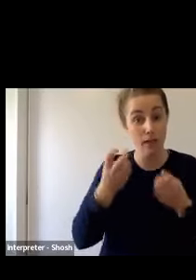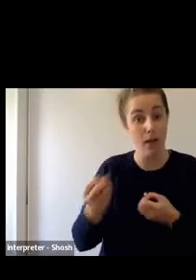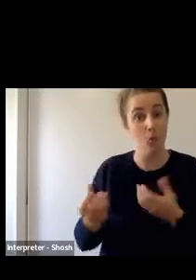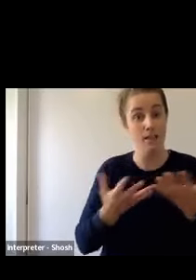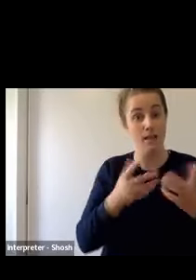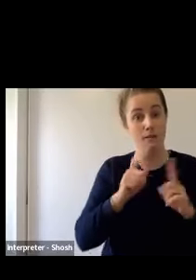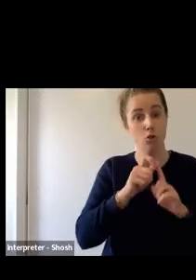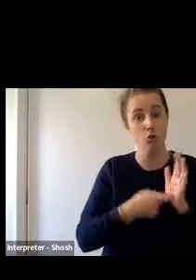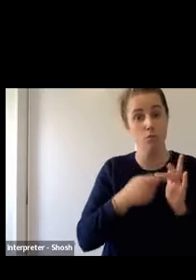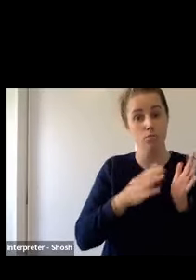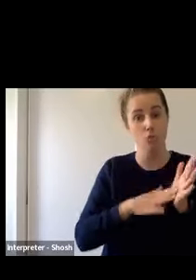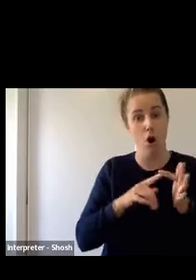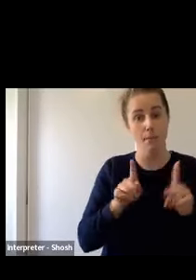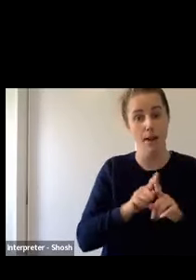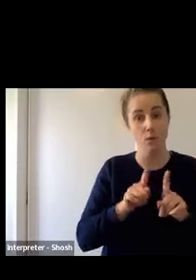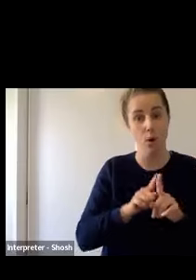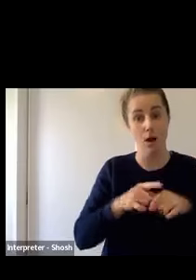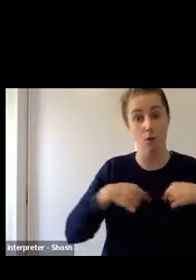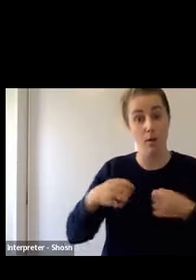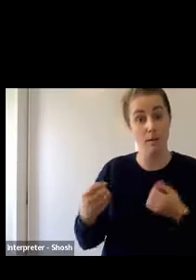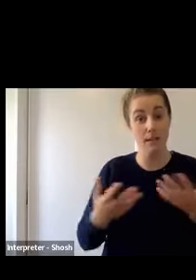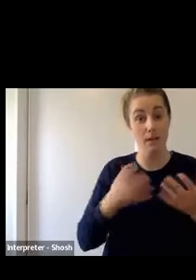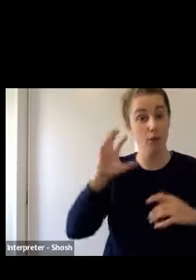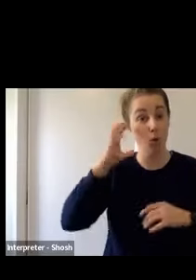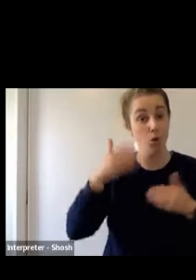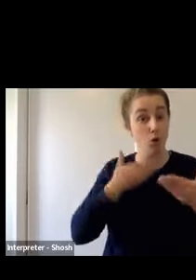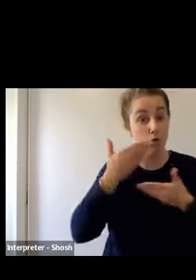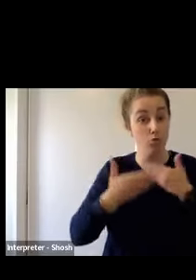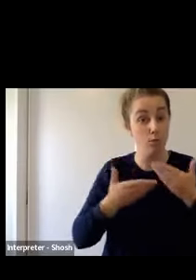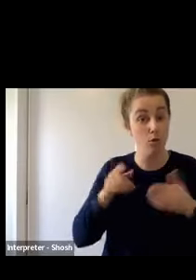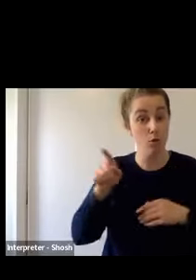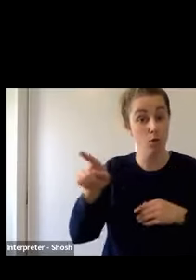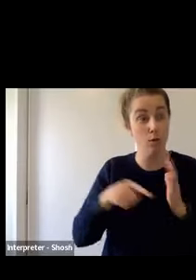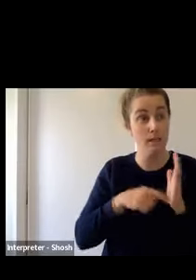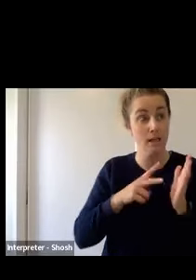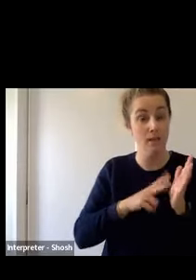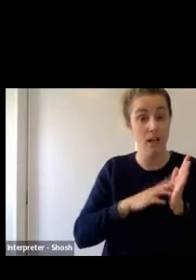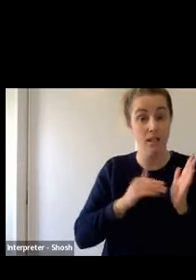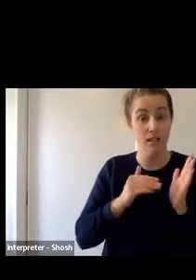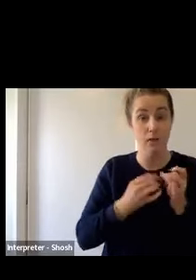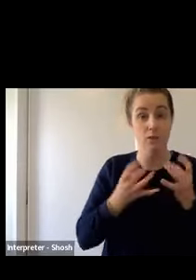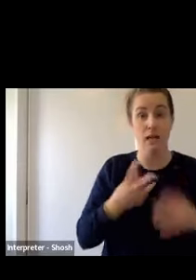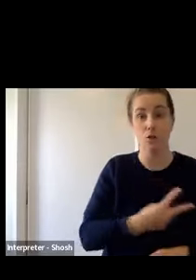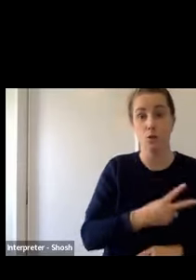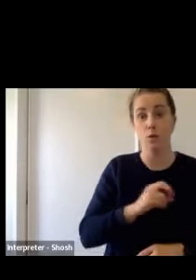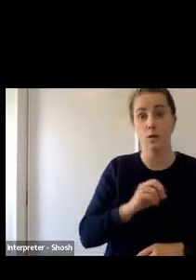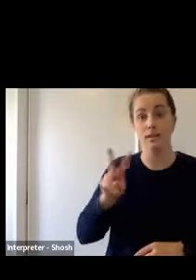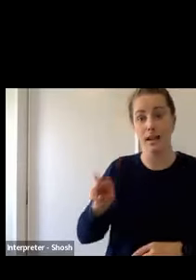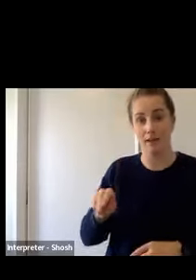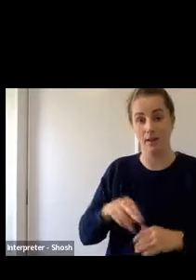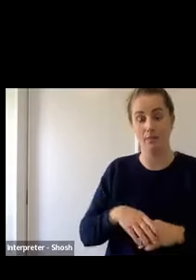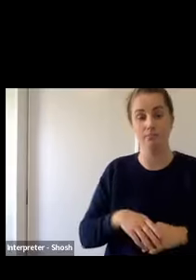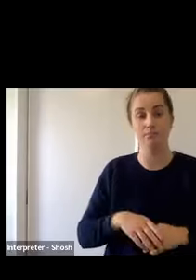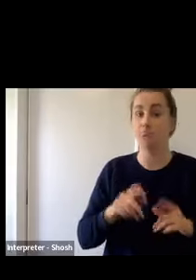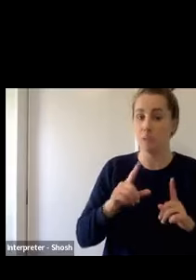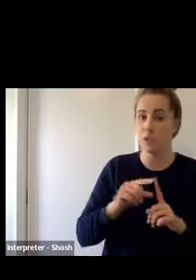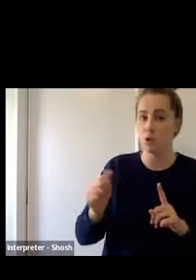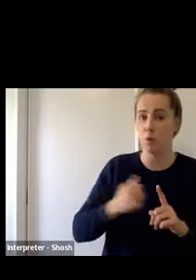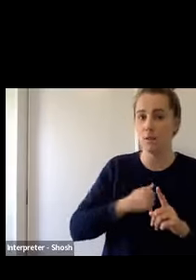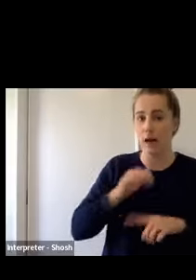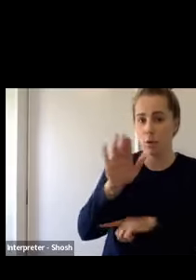Prime. We've been delivering audio description to TVNZ since 2011. Digital is our future.